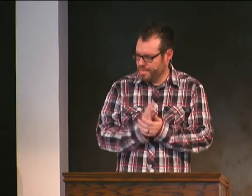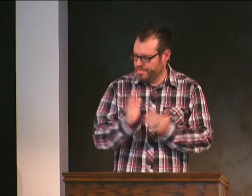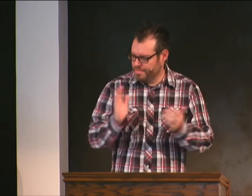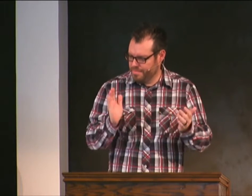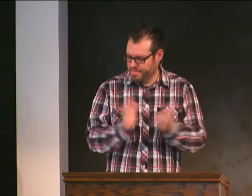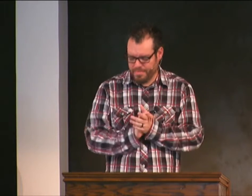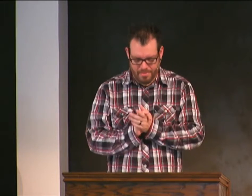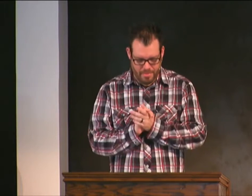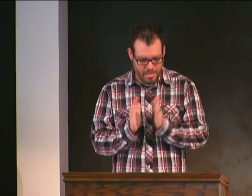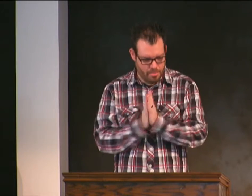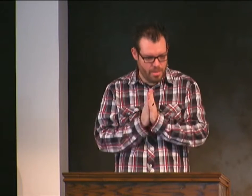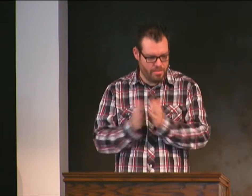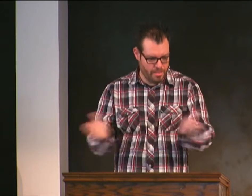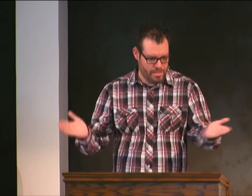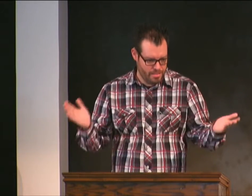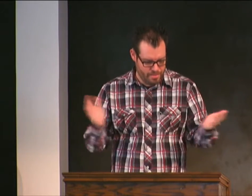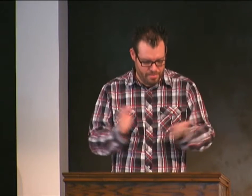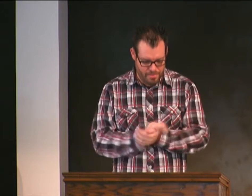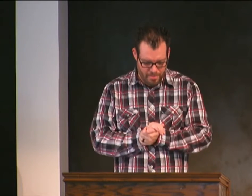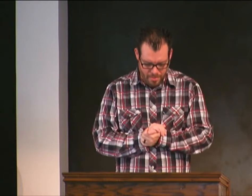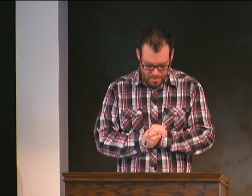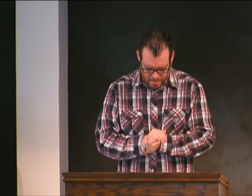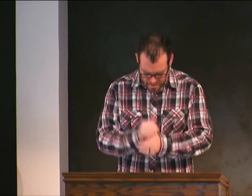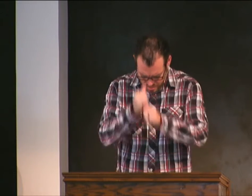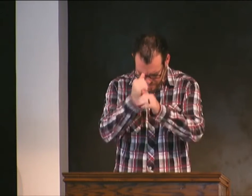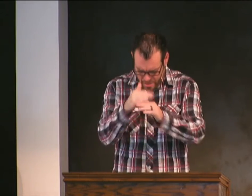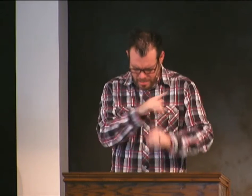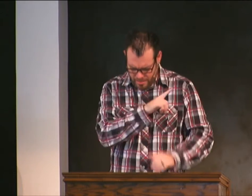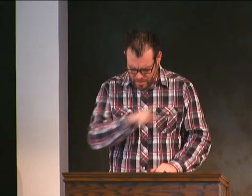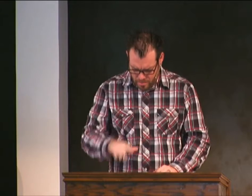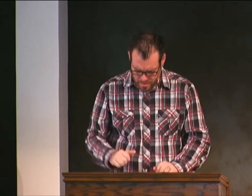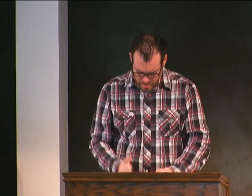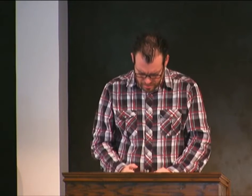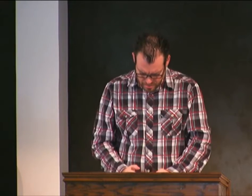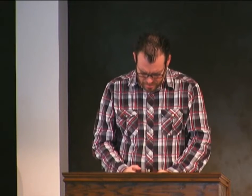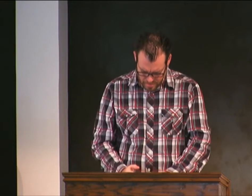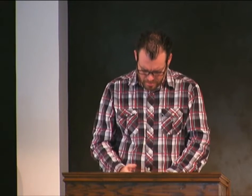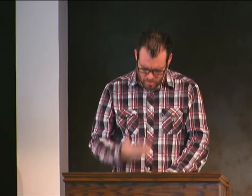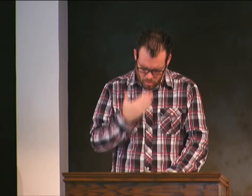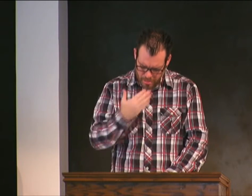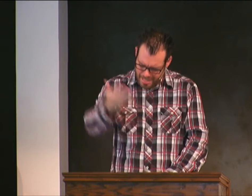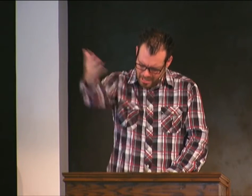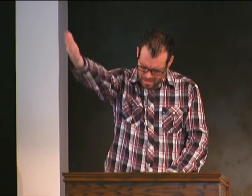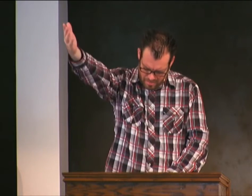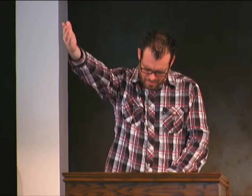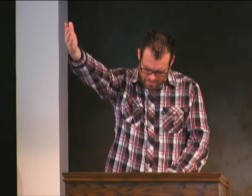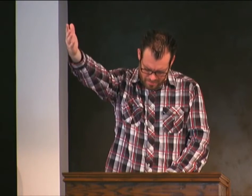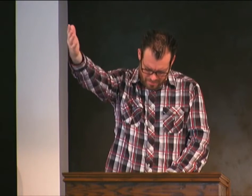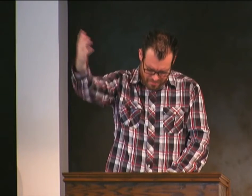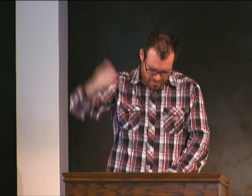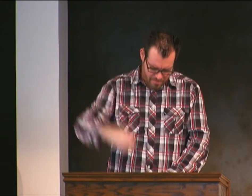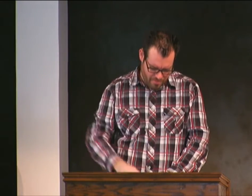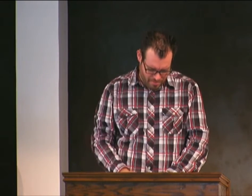All right, let's pray for this. God of heaven, Lord, we thank you